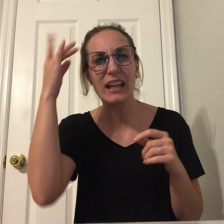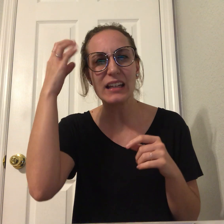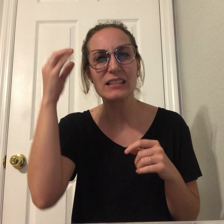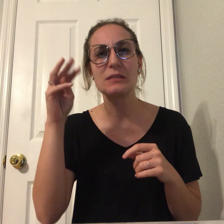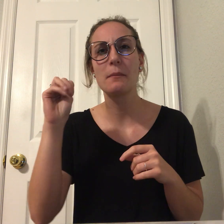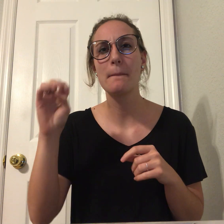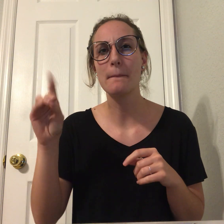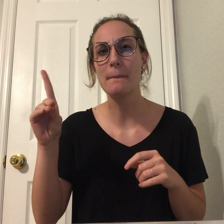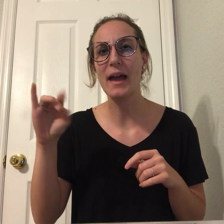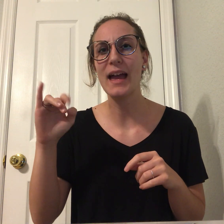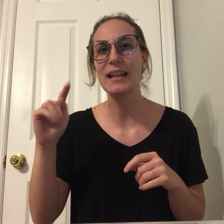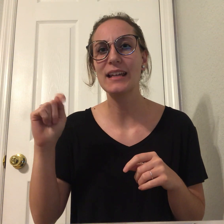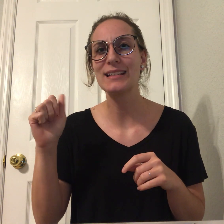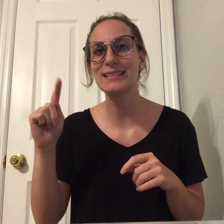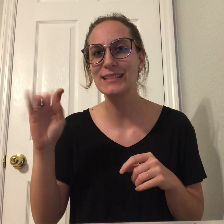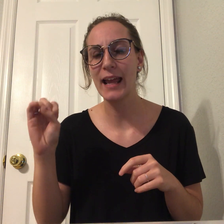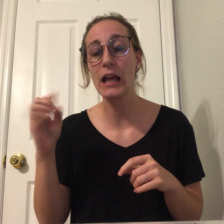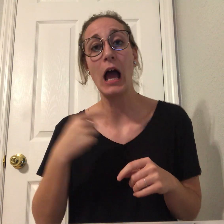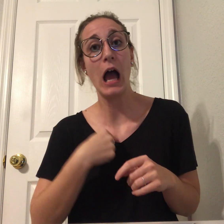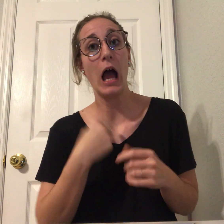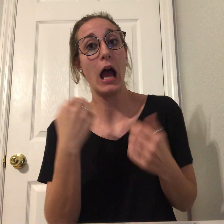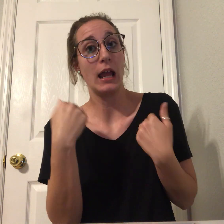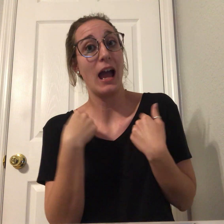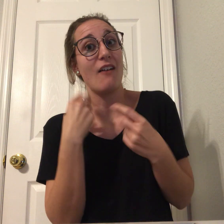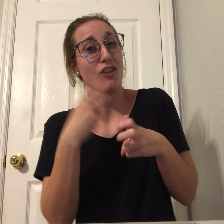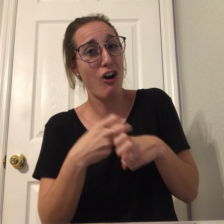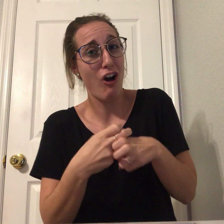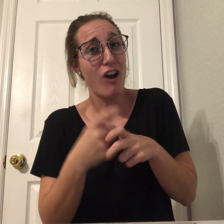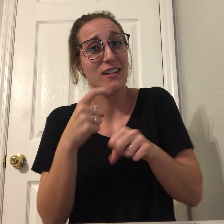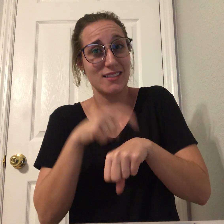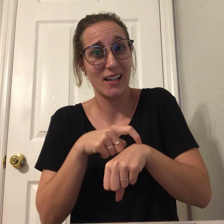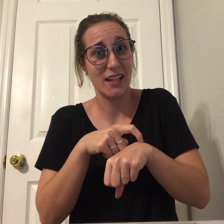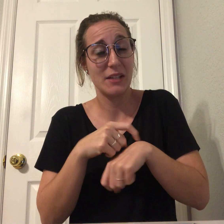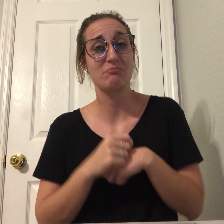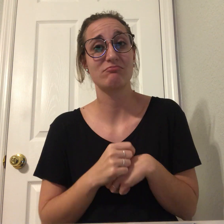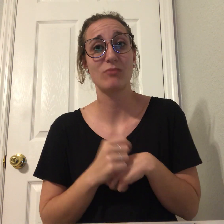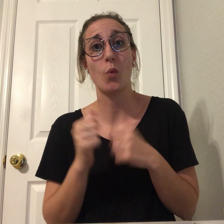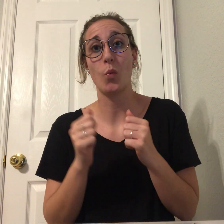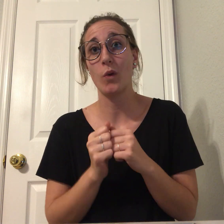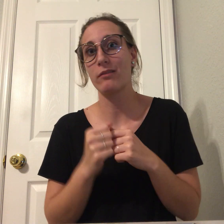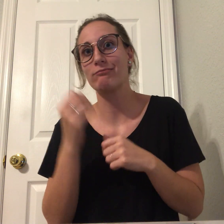time with the social connections. I have a tough time with sleep, getting enough sleep. That's going to come up.